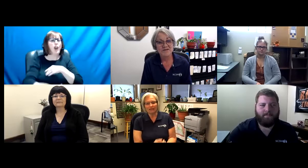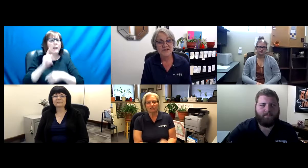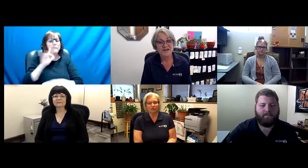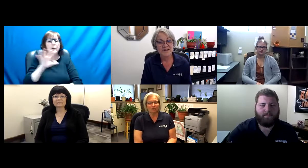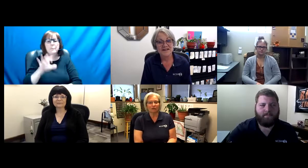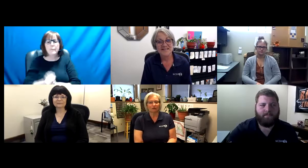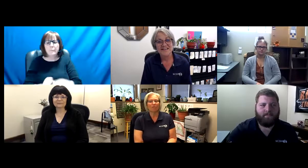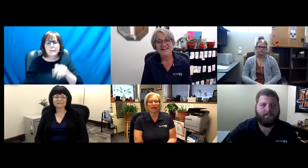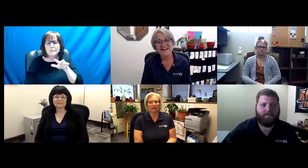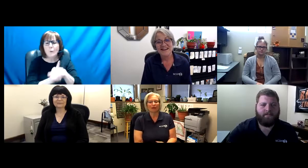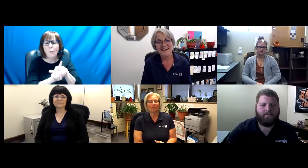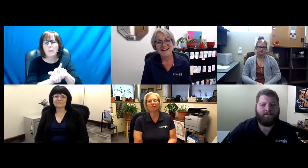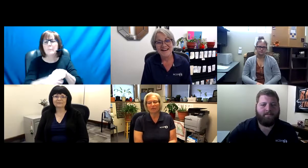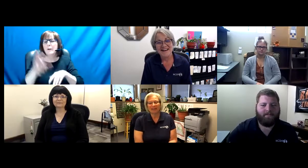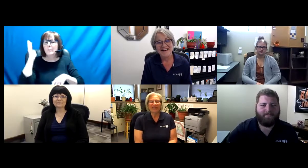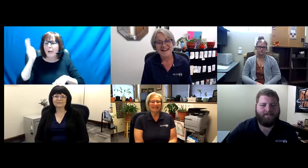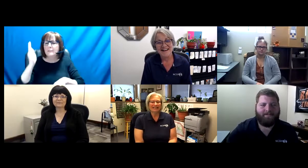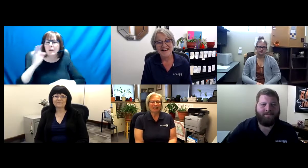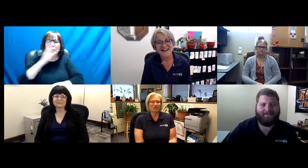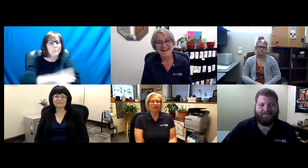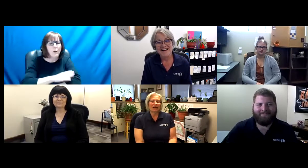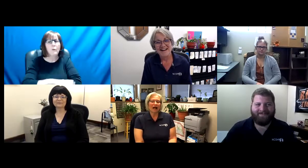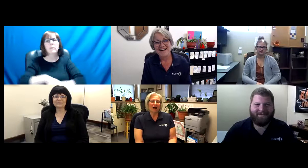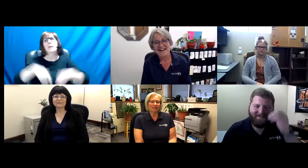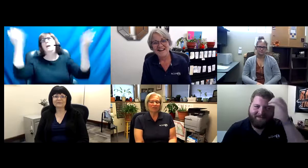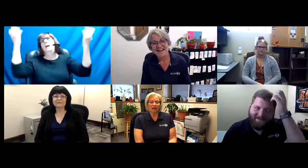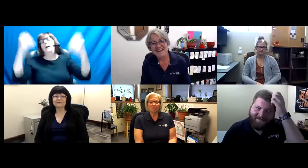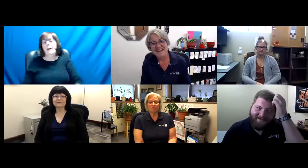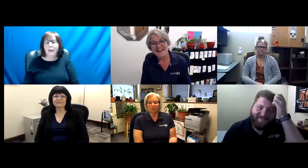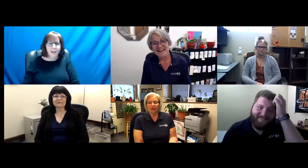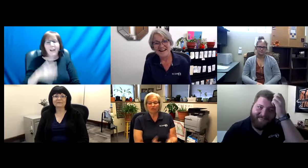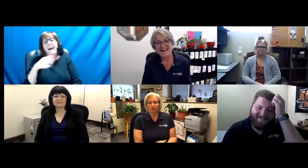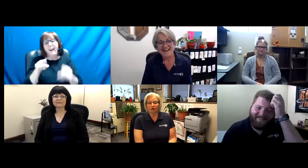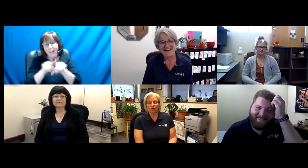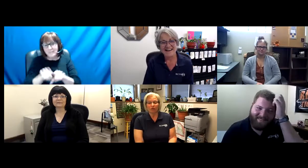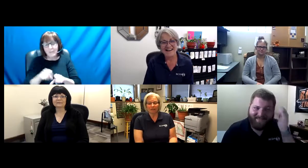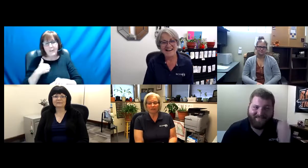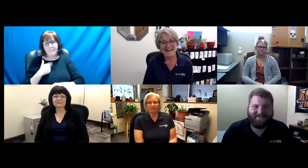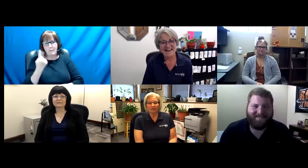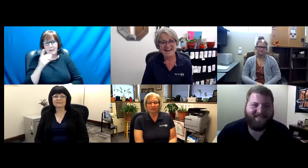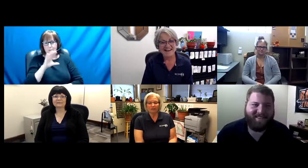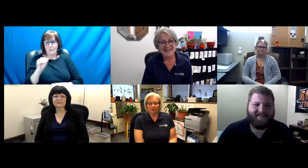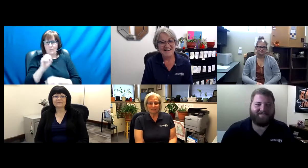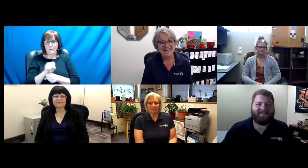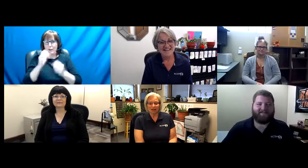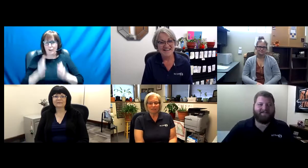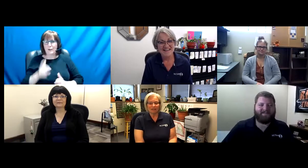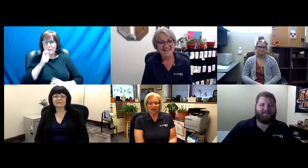presentation, or my booth. So also, we have one of our coworkers who is in the Scottsbluff